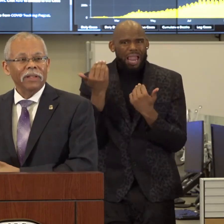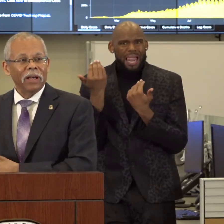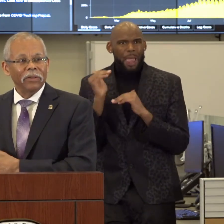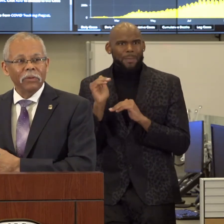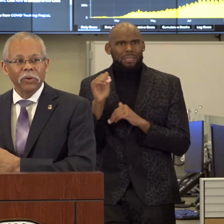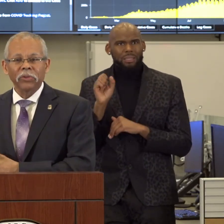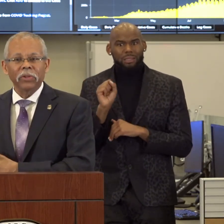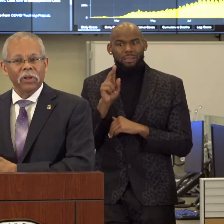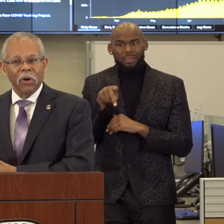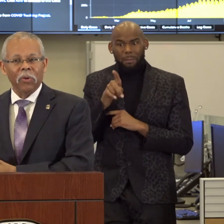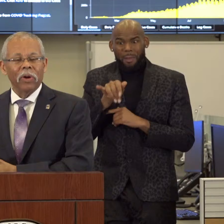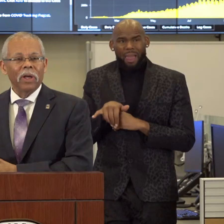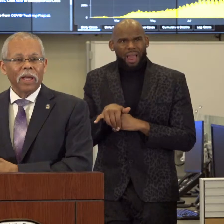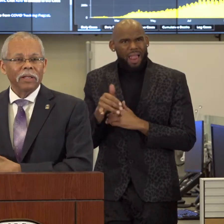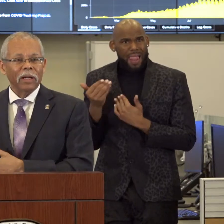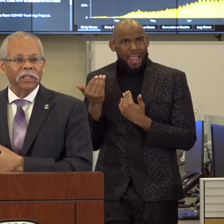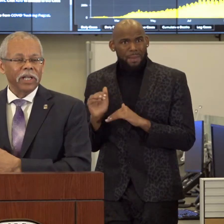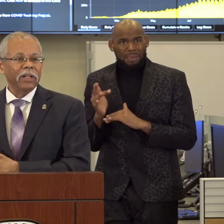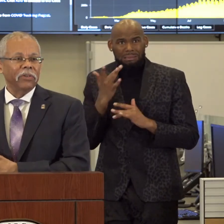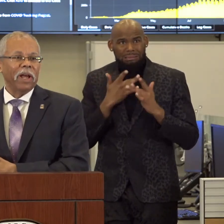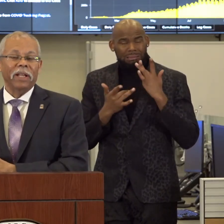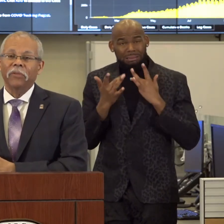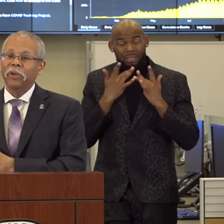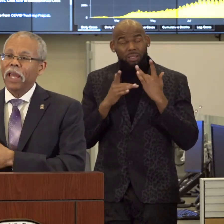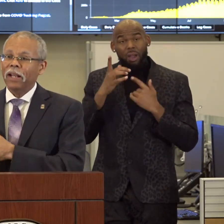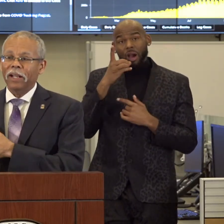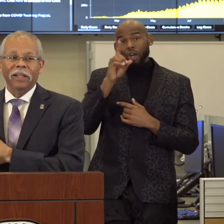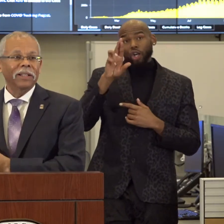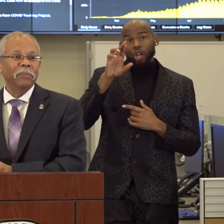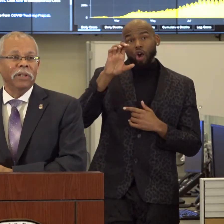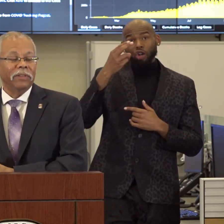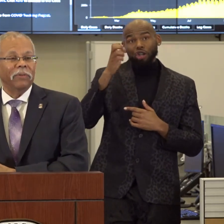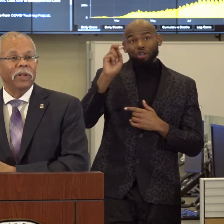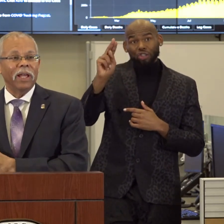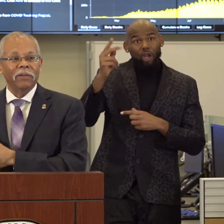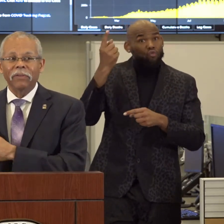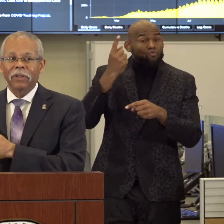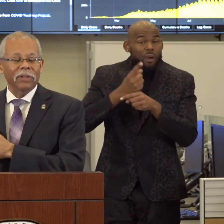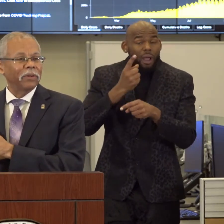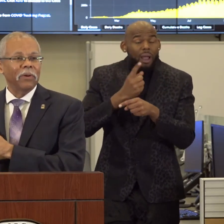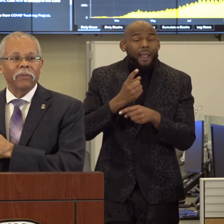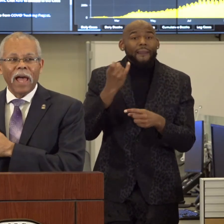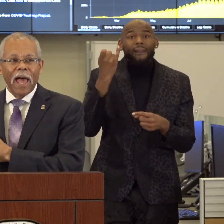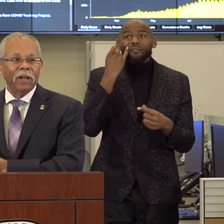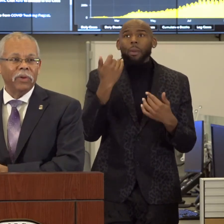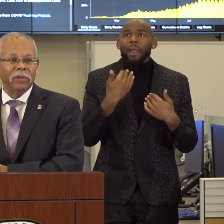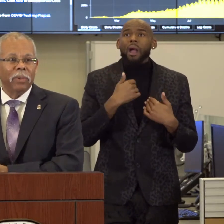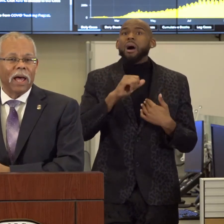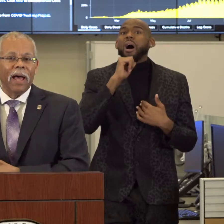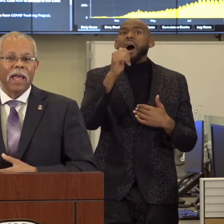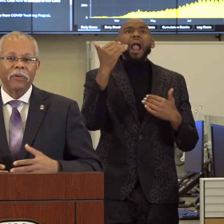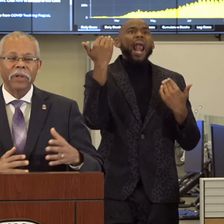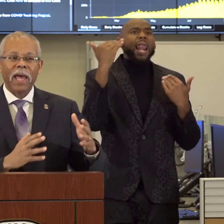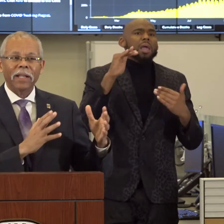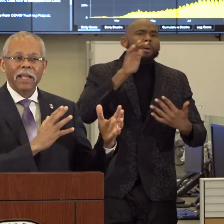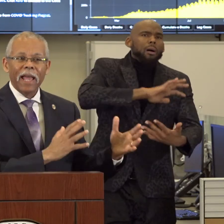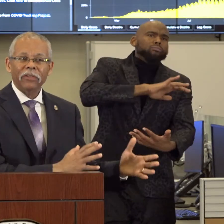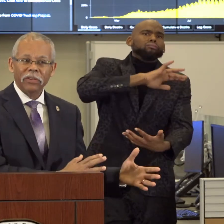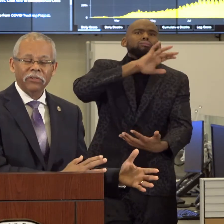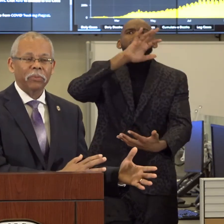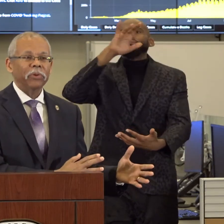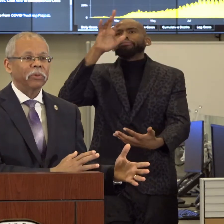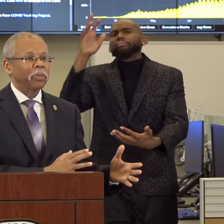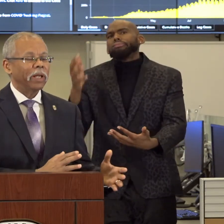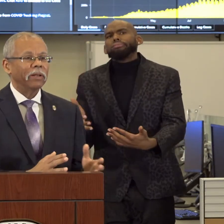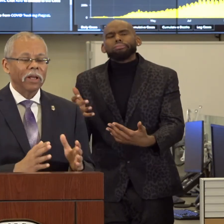have. Now, you should know, and Dr. Chan is right, if we had an unlimited, we had a adequate supply, and we had a